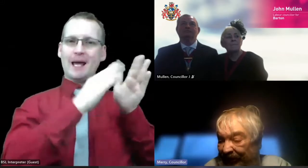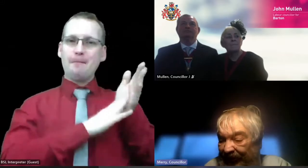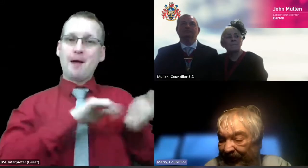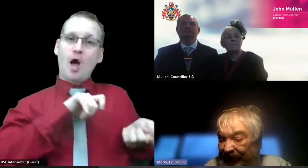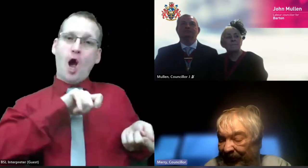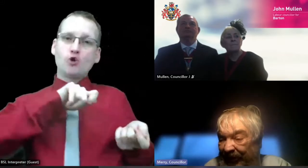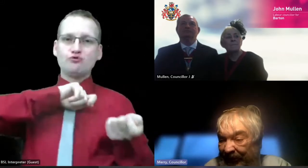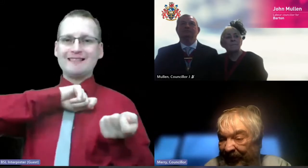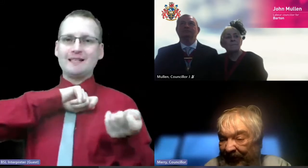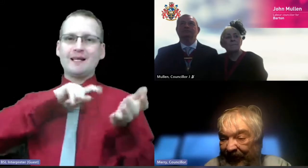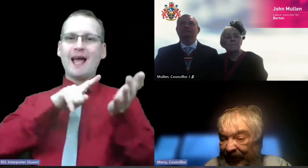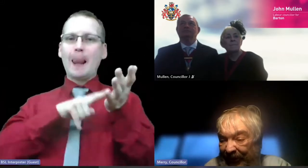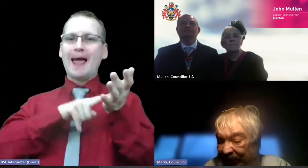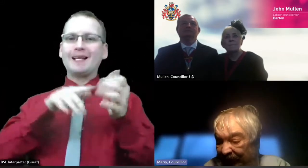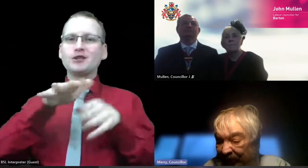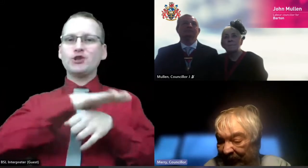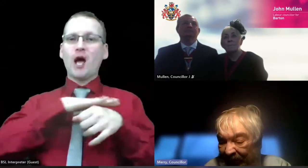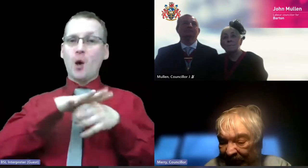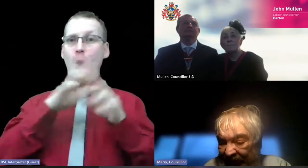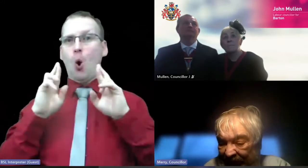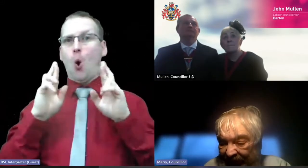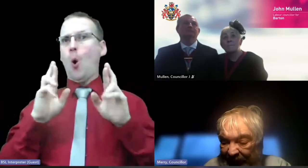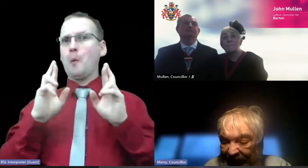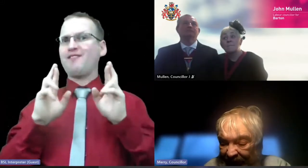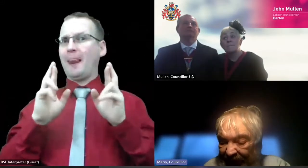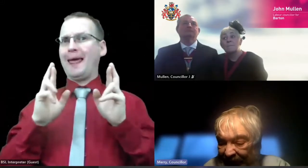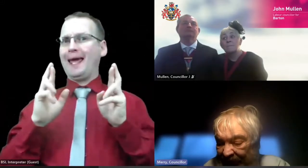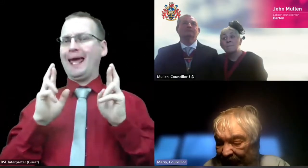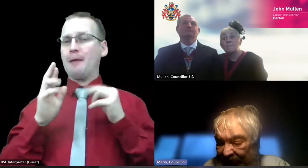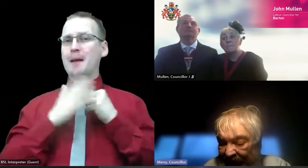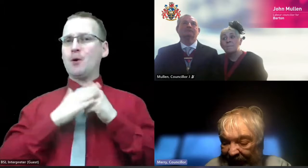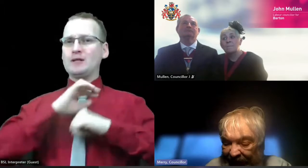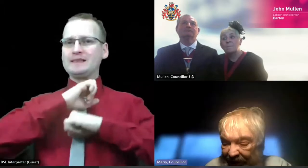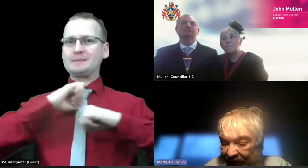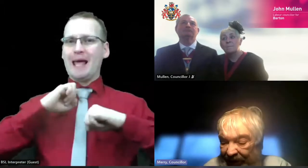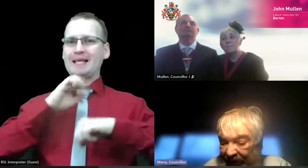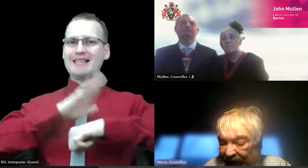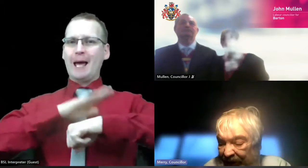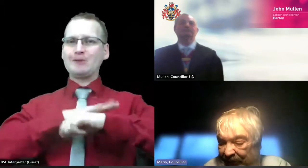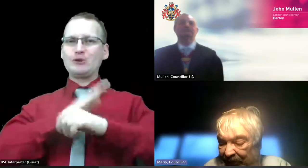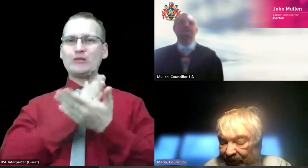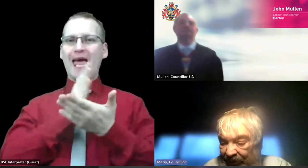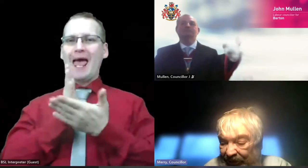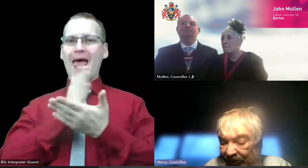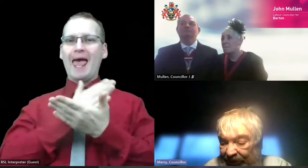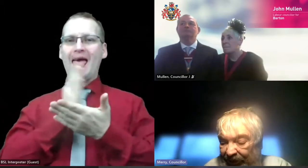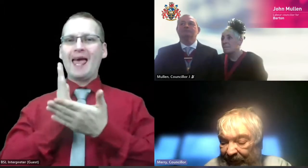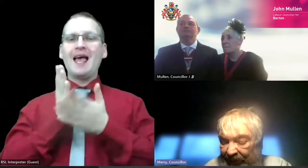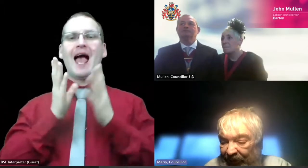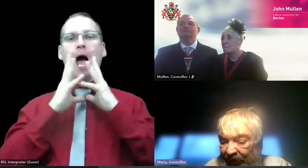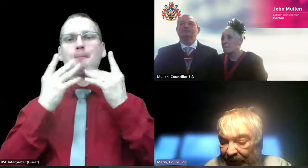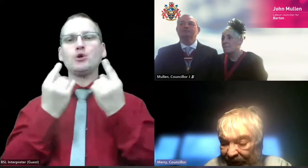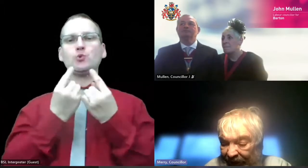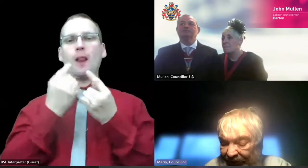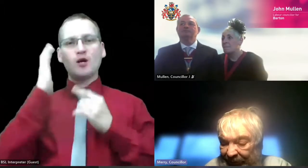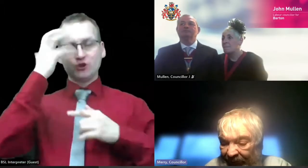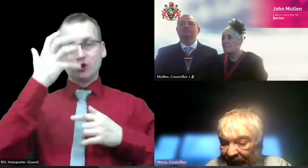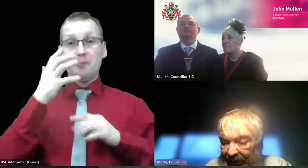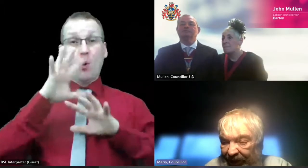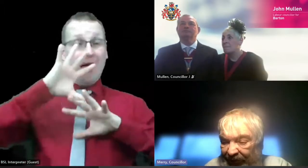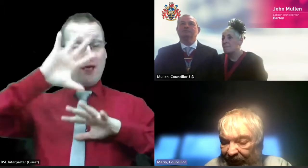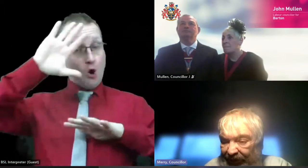in Lancashire as well, where hopefully you might have a bit more spare time to share our mutual concern. But with all of